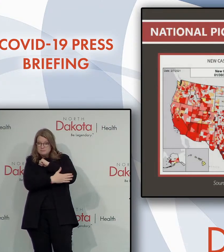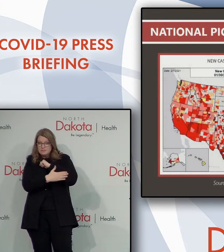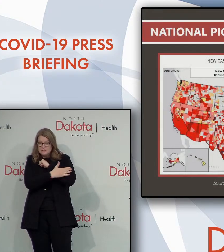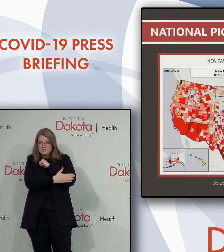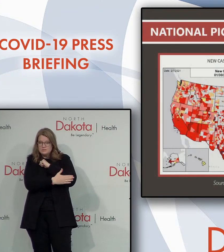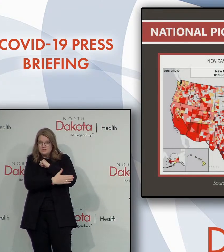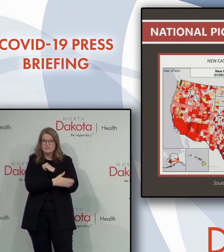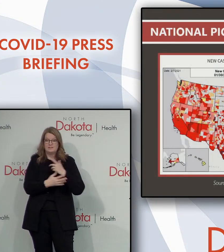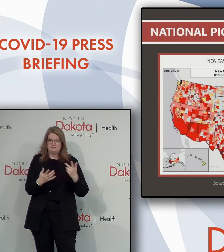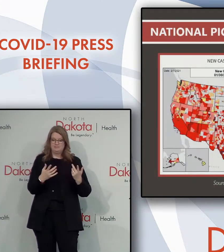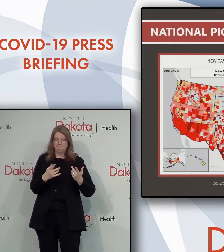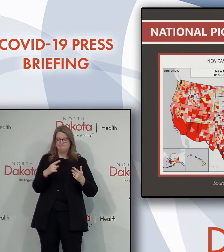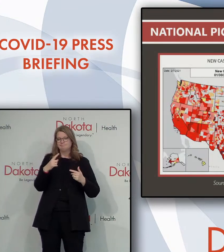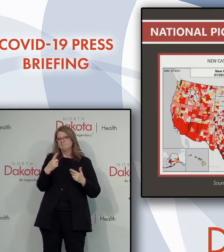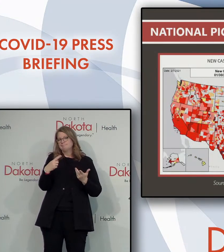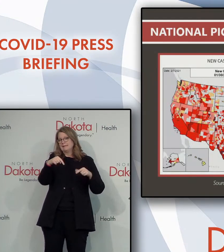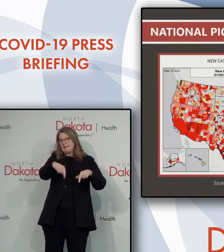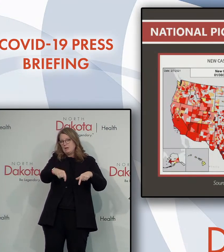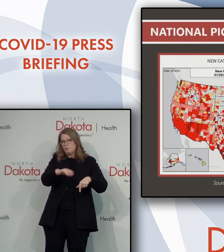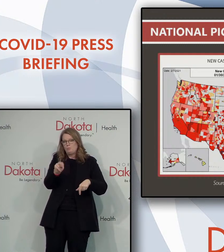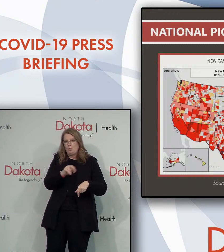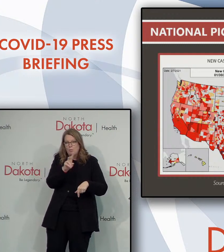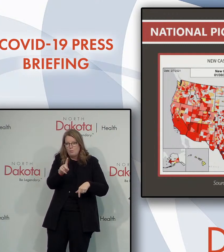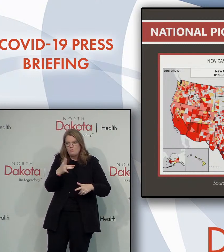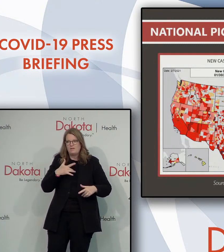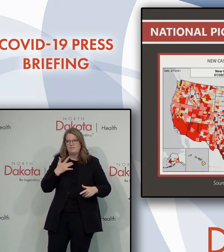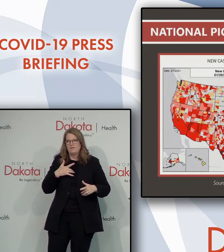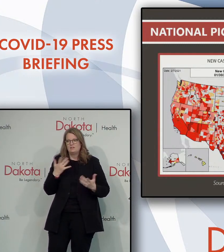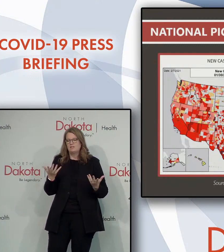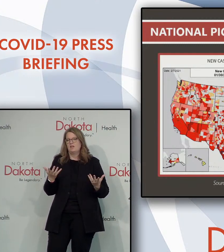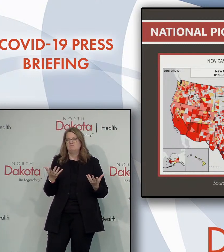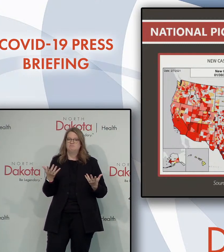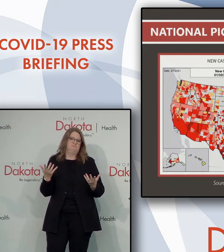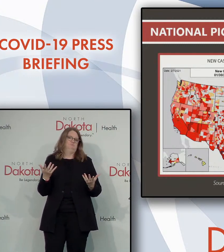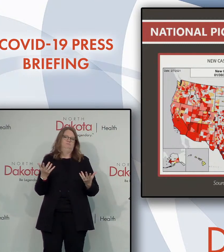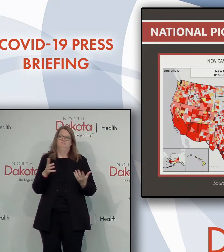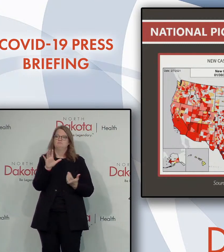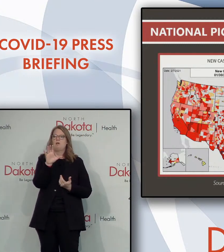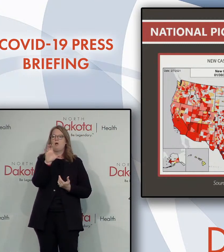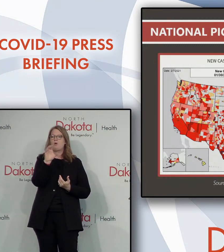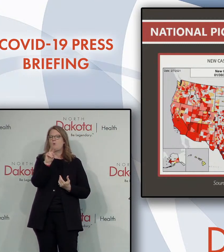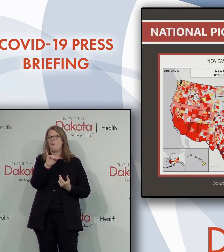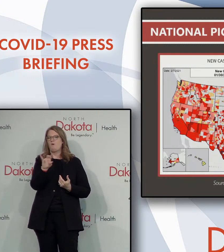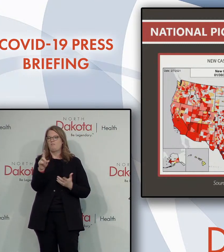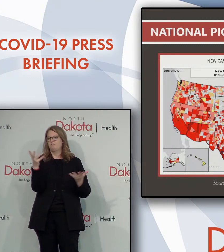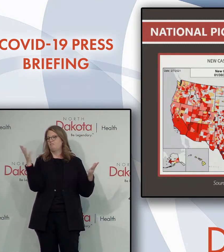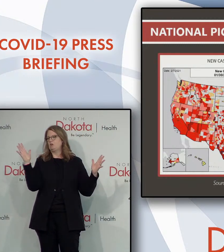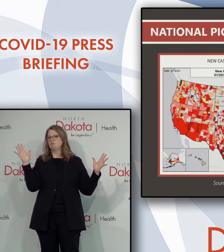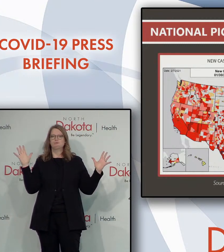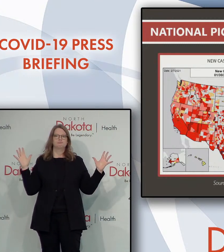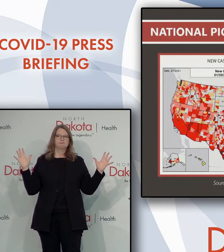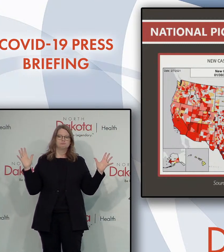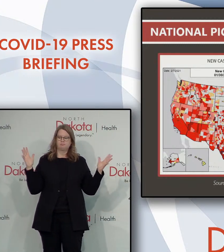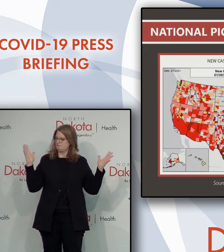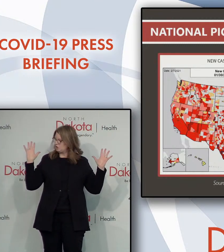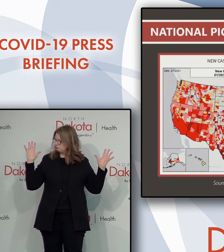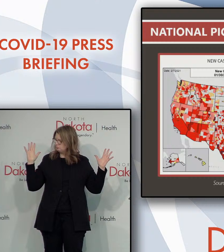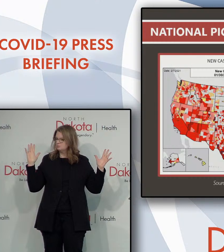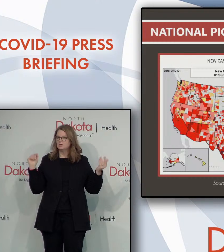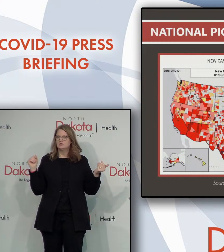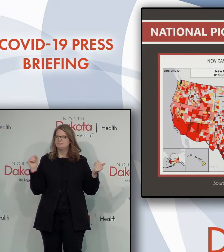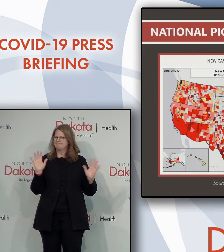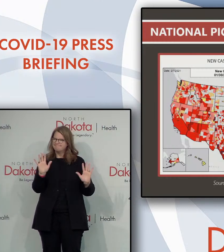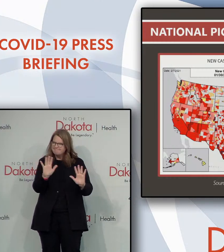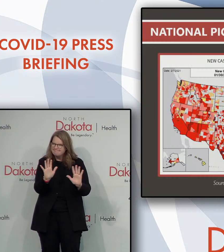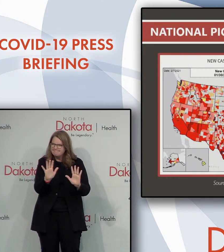that here in North Dakota, sometimes it may feel like that COVID is already a memory because it's in our past.